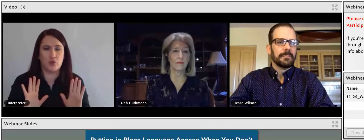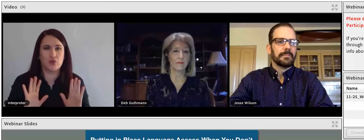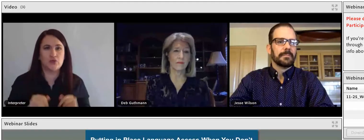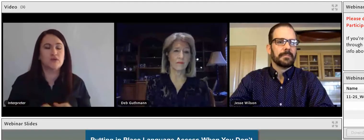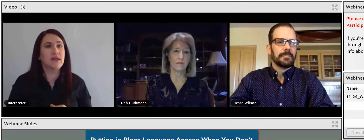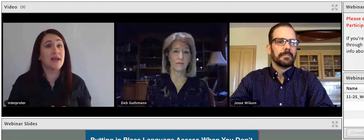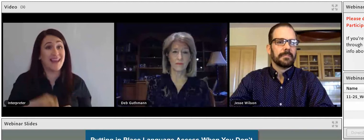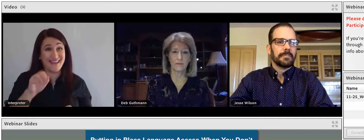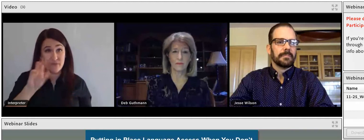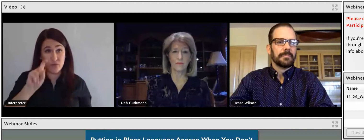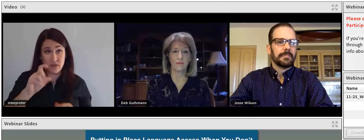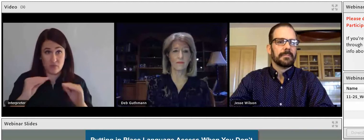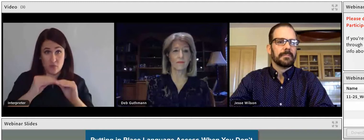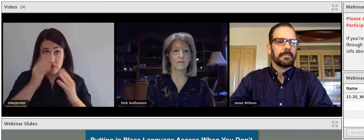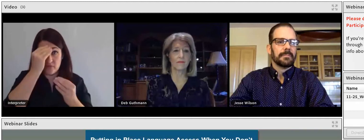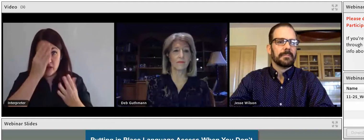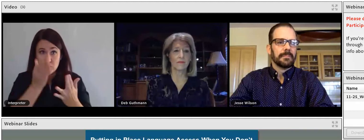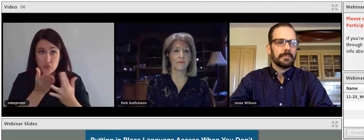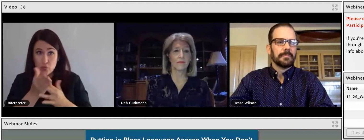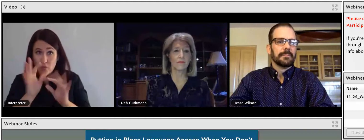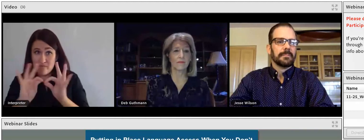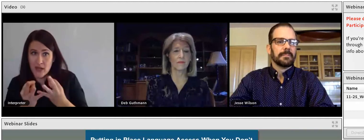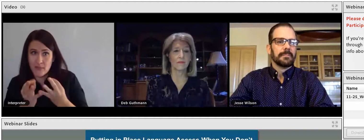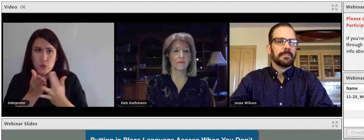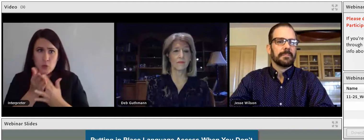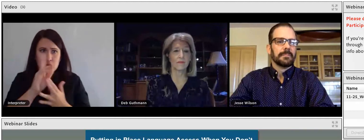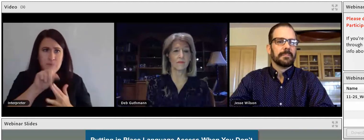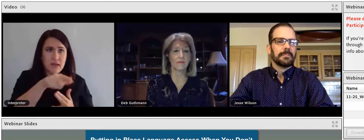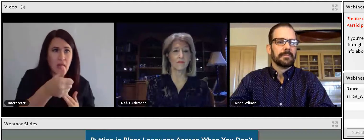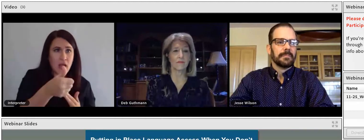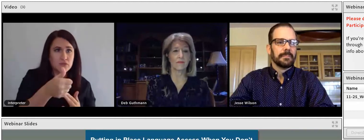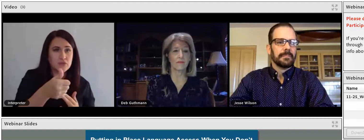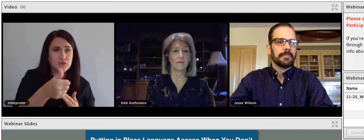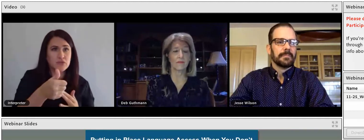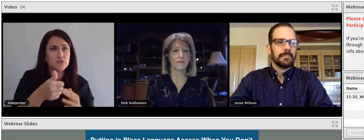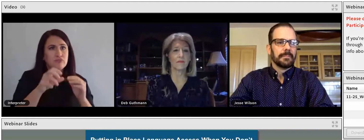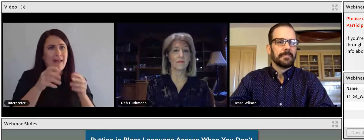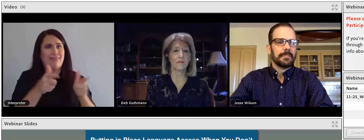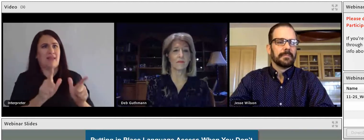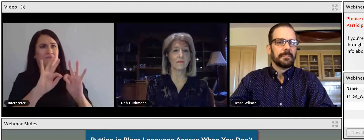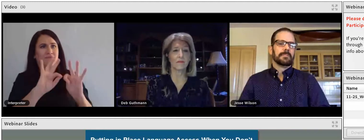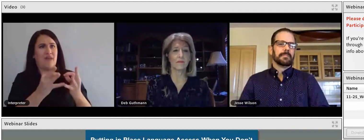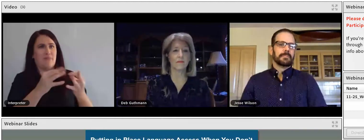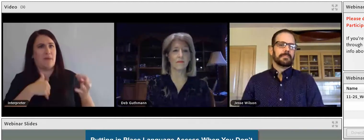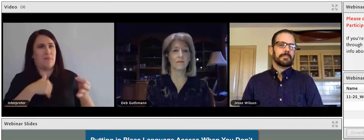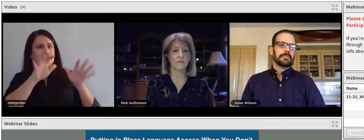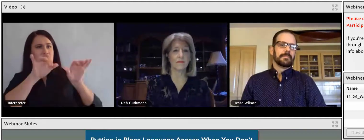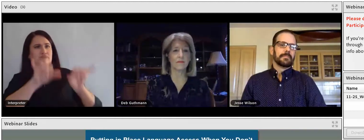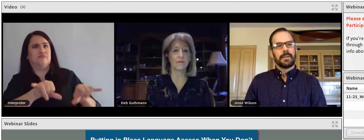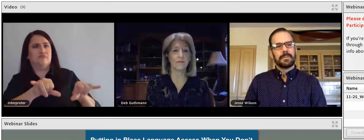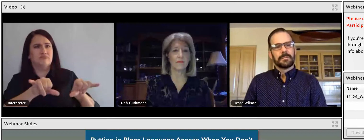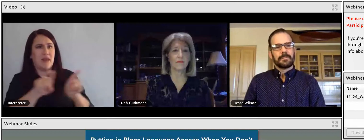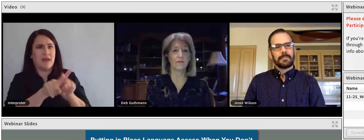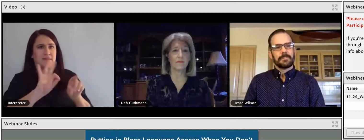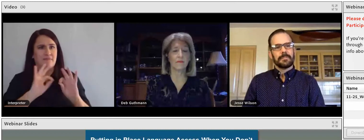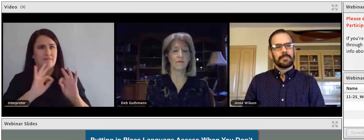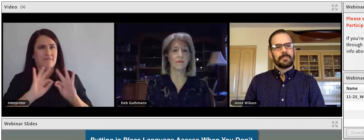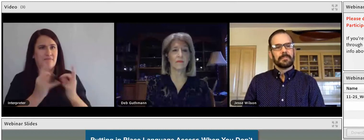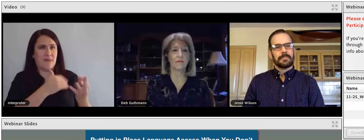have to get additional information through family or through someone else, they're allowed to be in that role, not having to do a dual role of family member